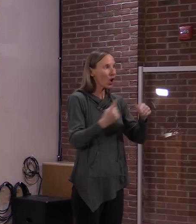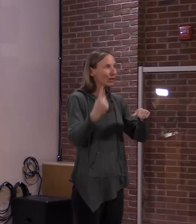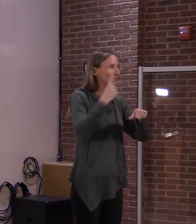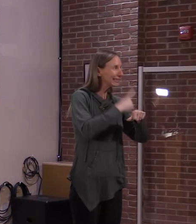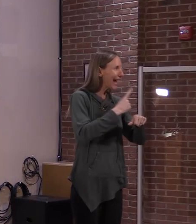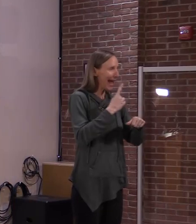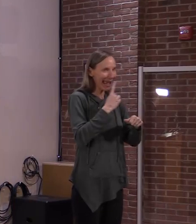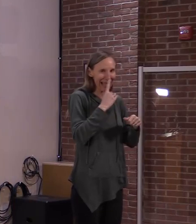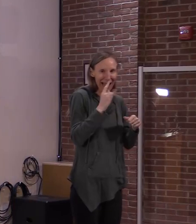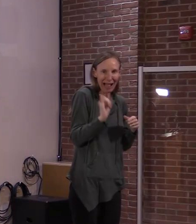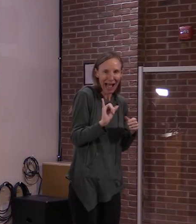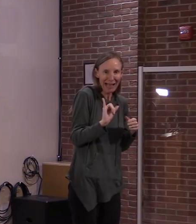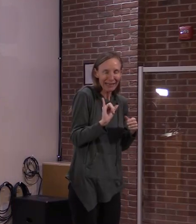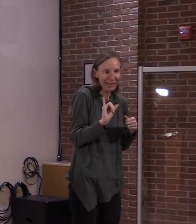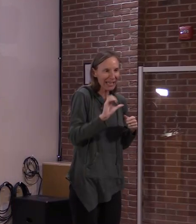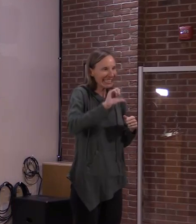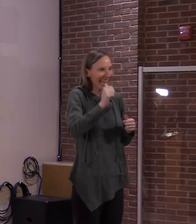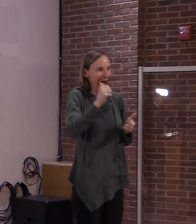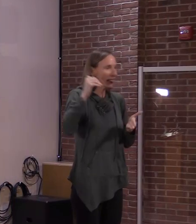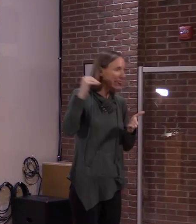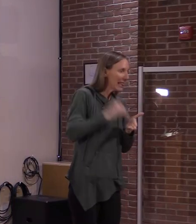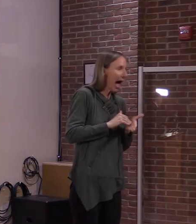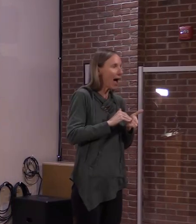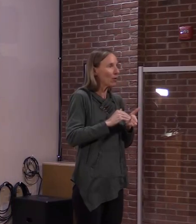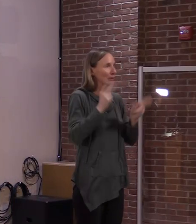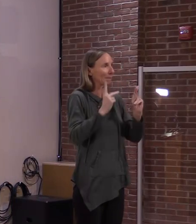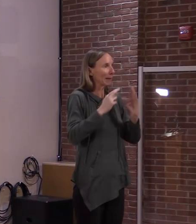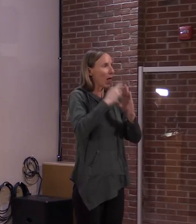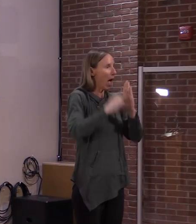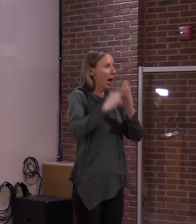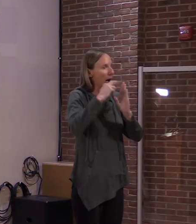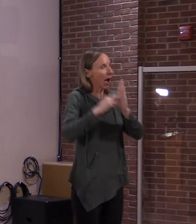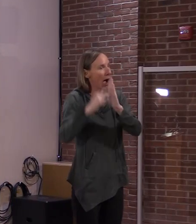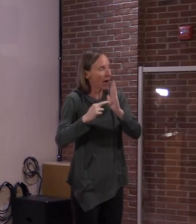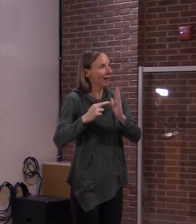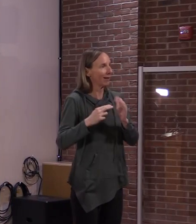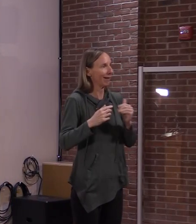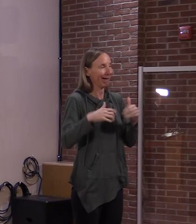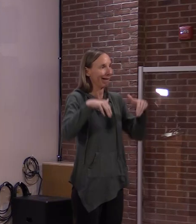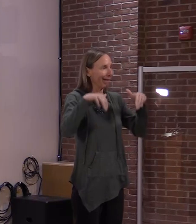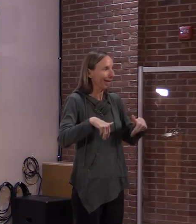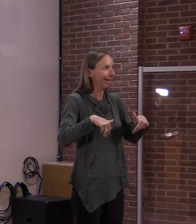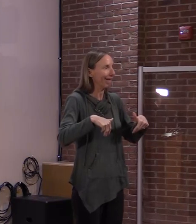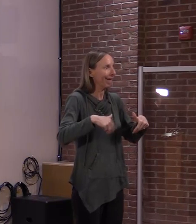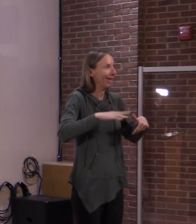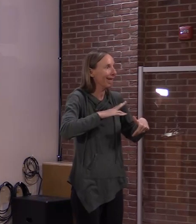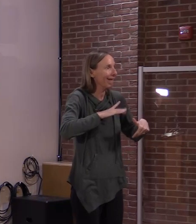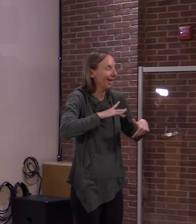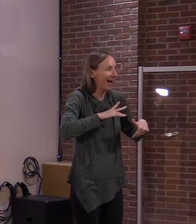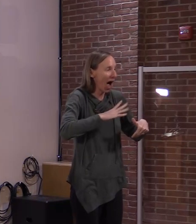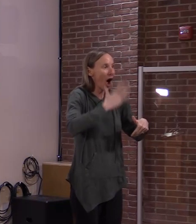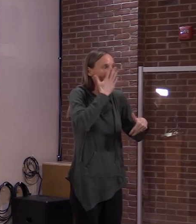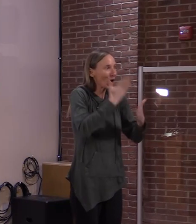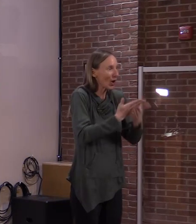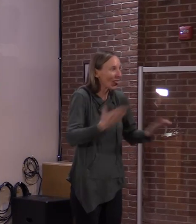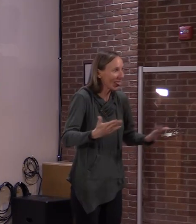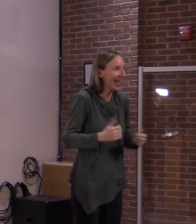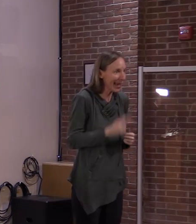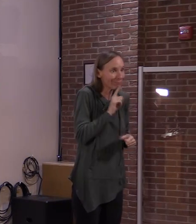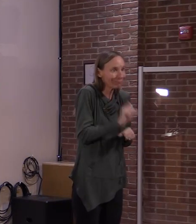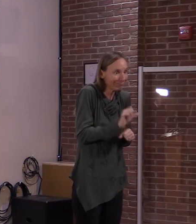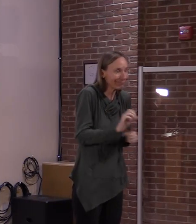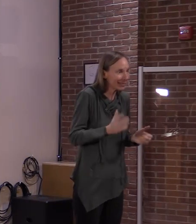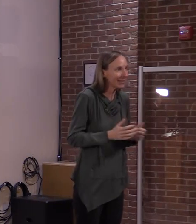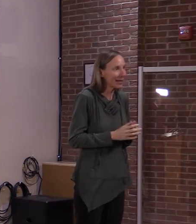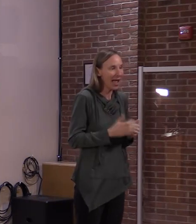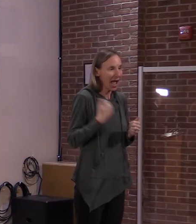think there was over 10,000 on the first day, so that was a good sign, and we've